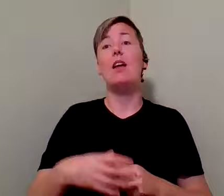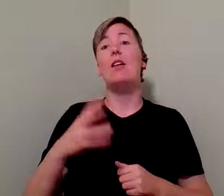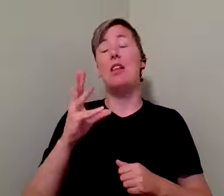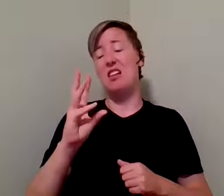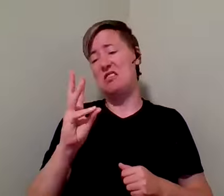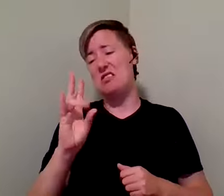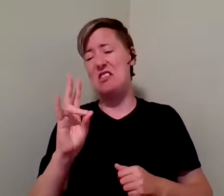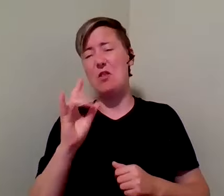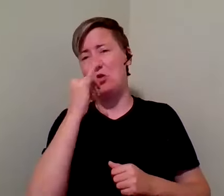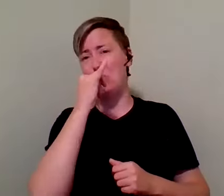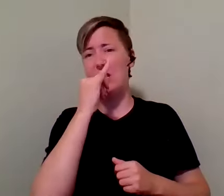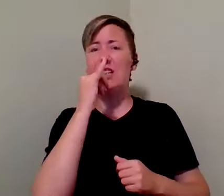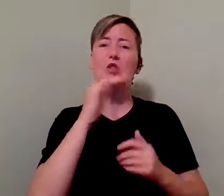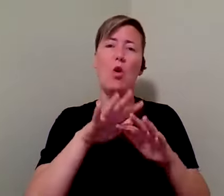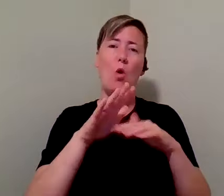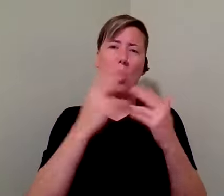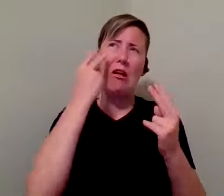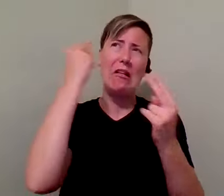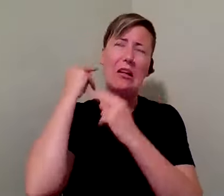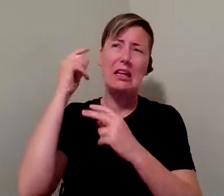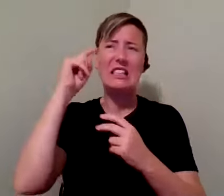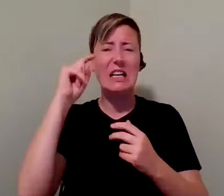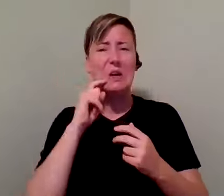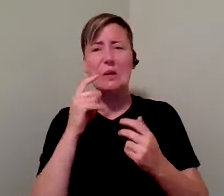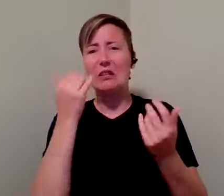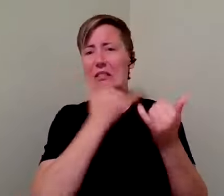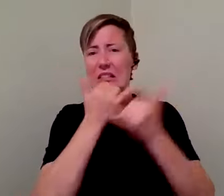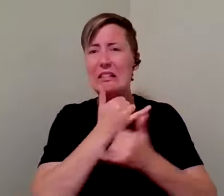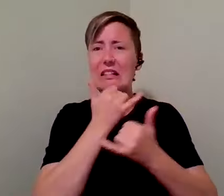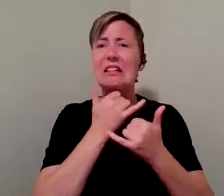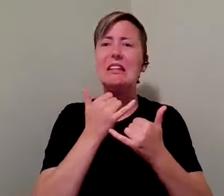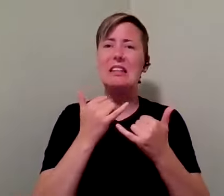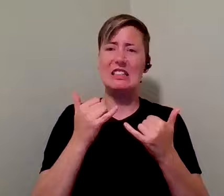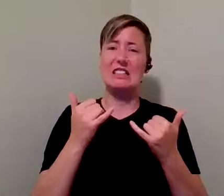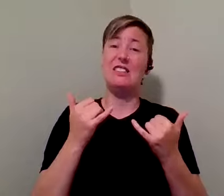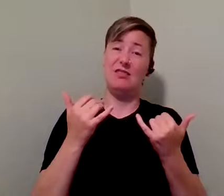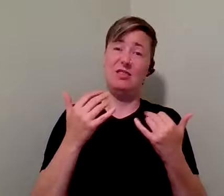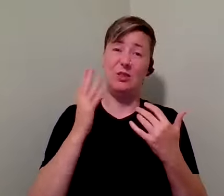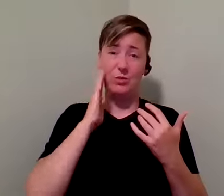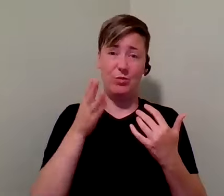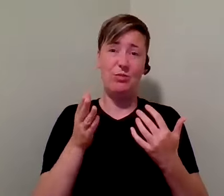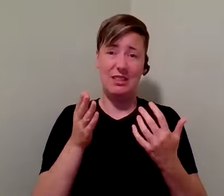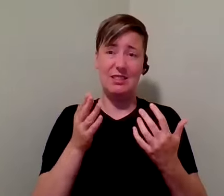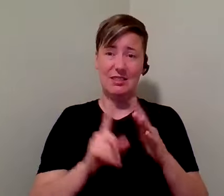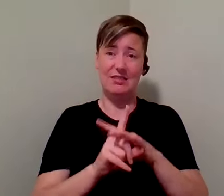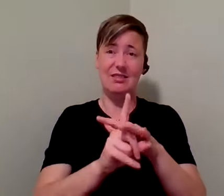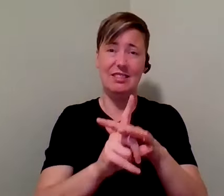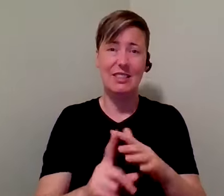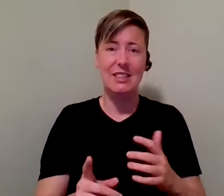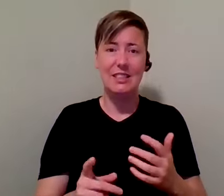fore. Fortunately, you've been drinking so much, all the other girls can just walk away from you. They don't even need to run